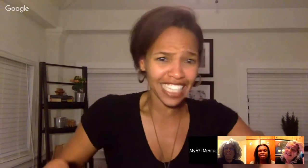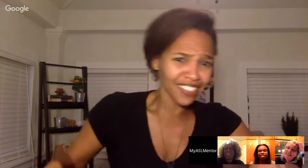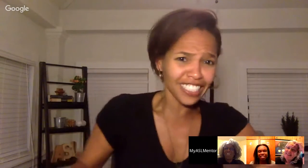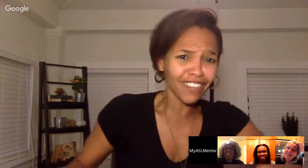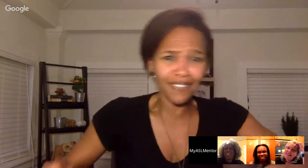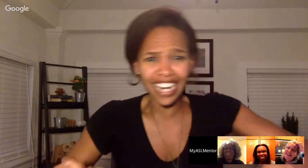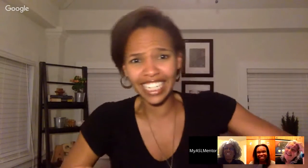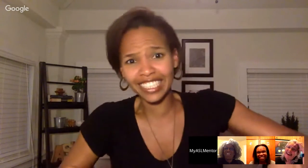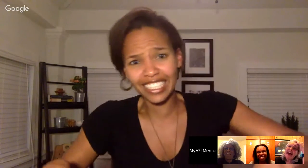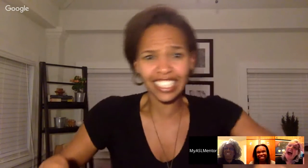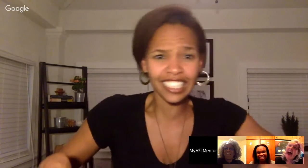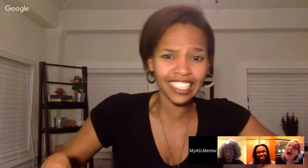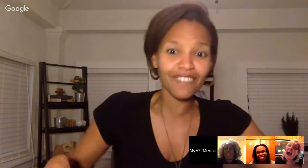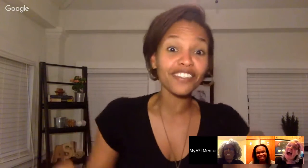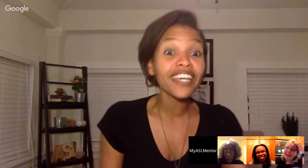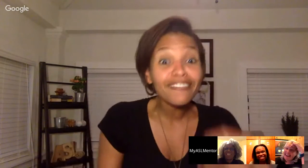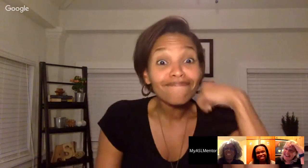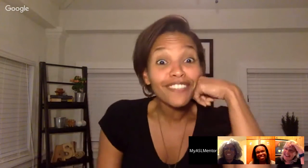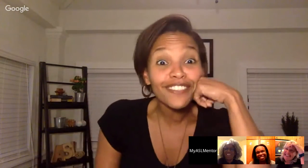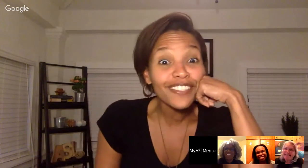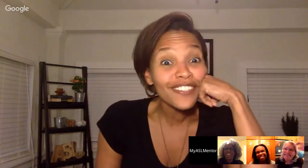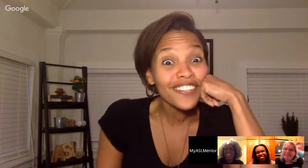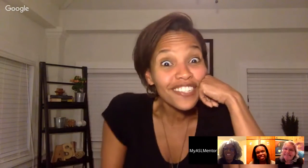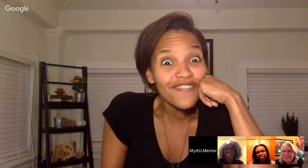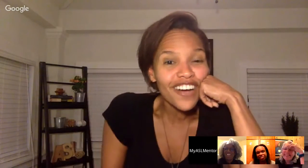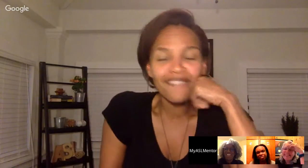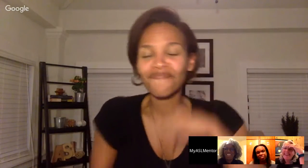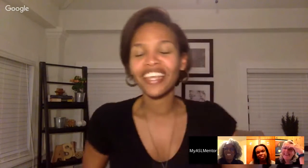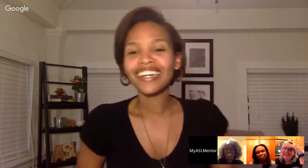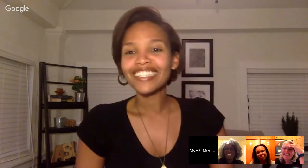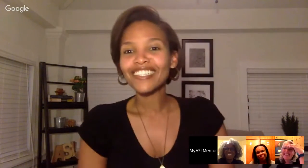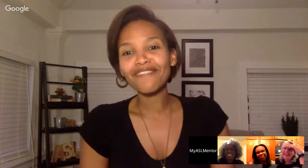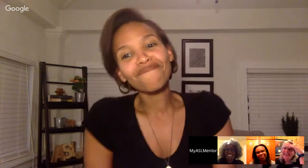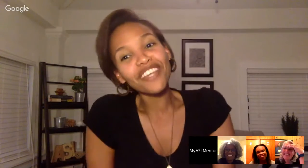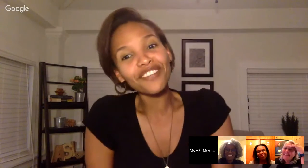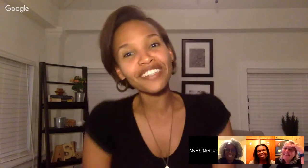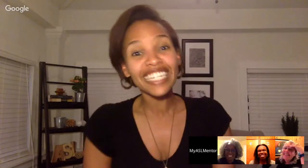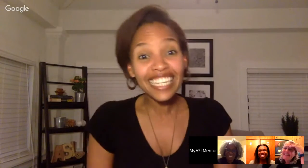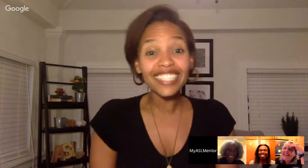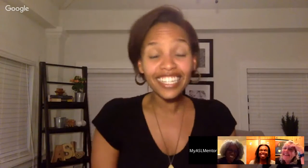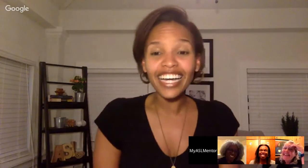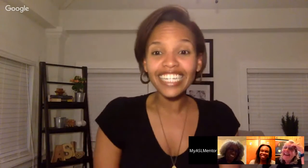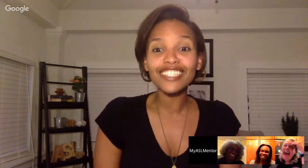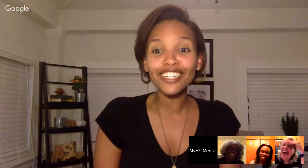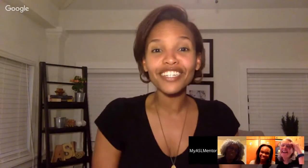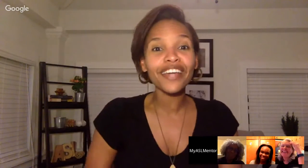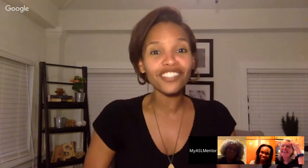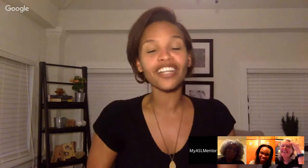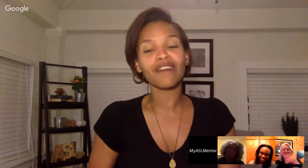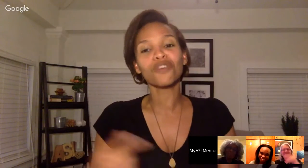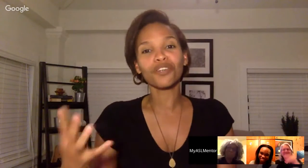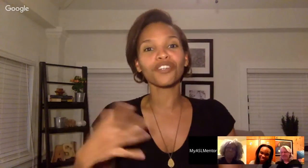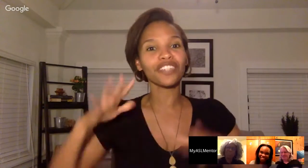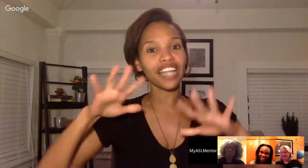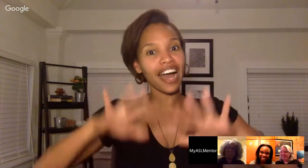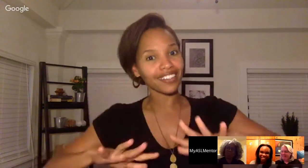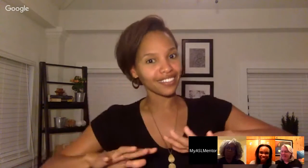time. Oh, why am I not getting this? Oh, and I'm just like, this is fun. So different. It's a lot easier. You catch a lot more when you